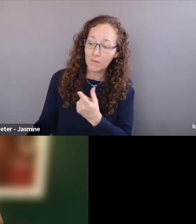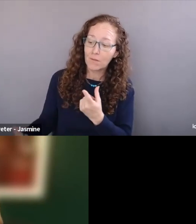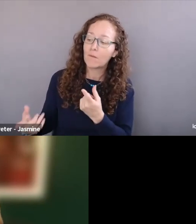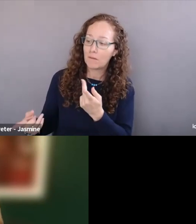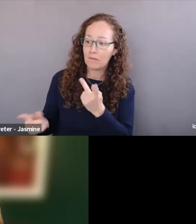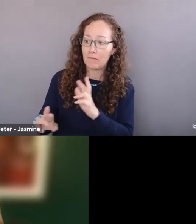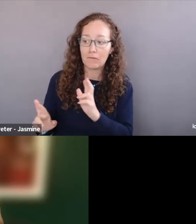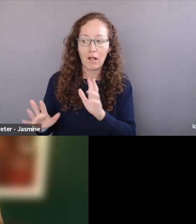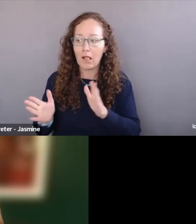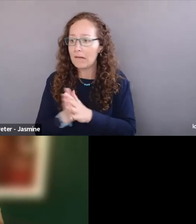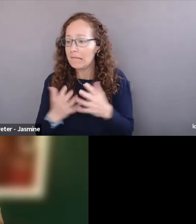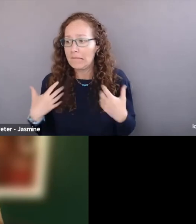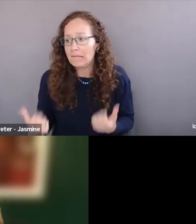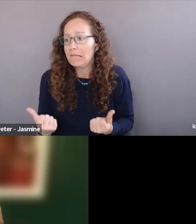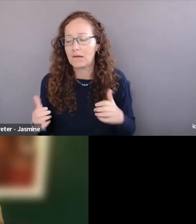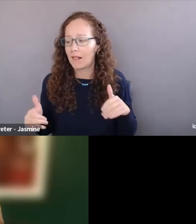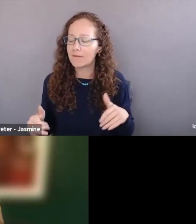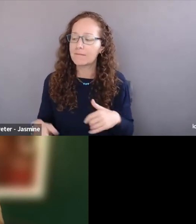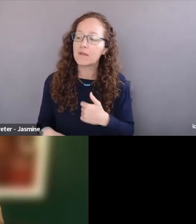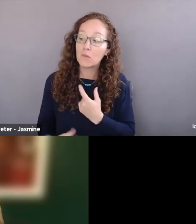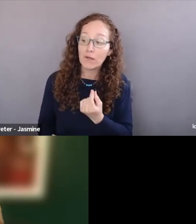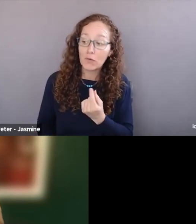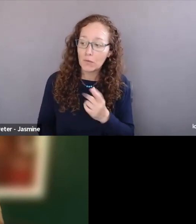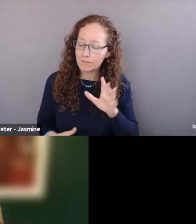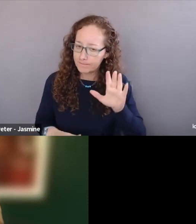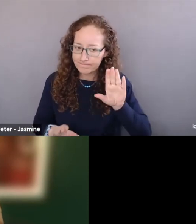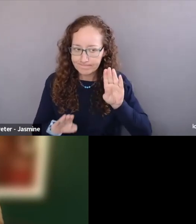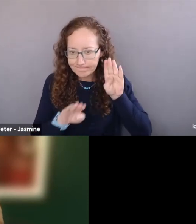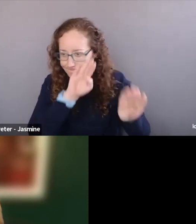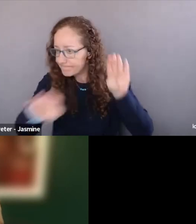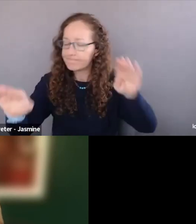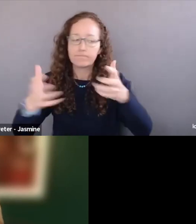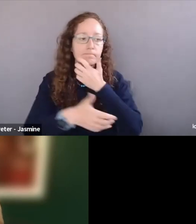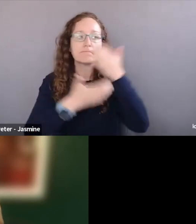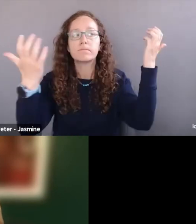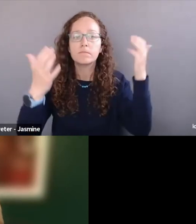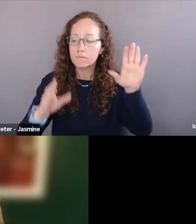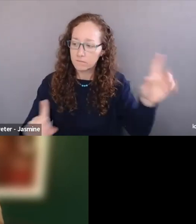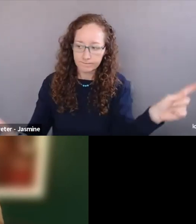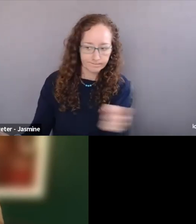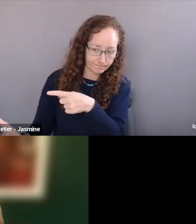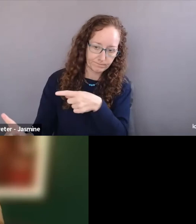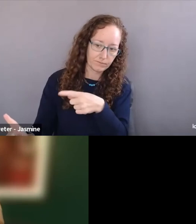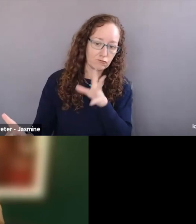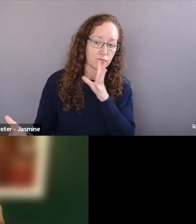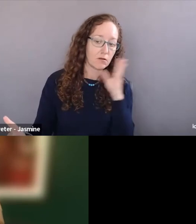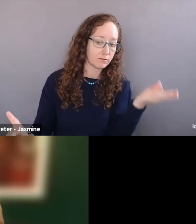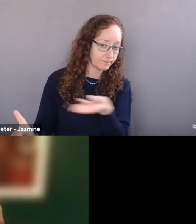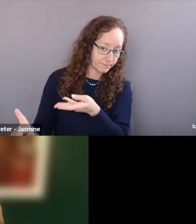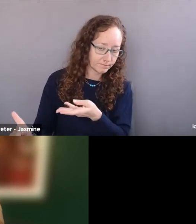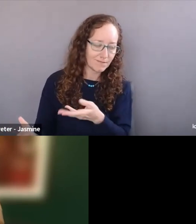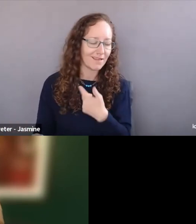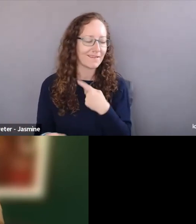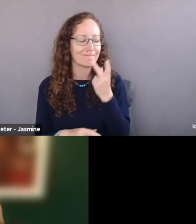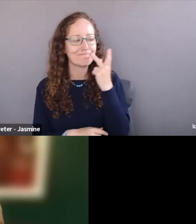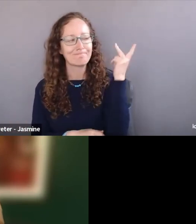is saying something. So I had to just recall that memory because it, you know, it's with growing